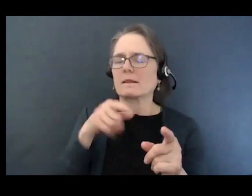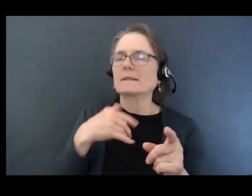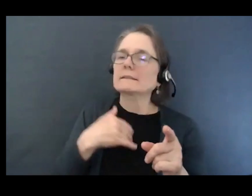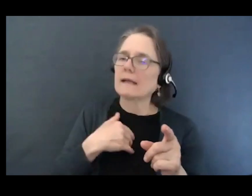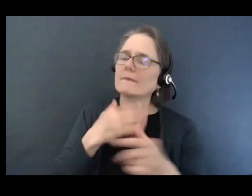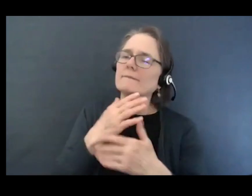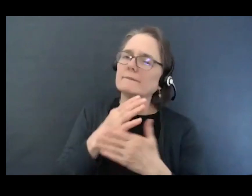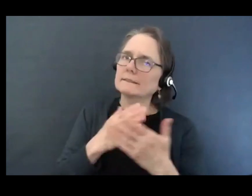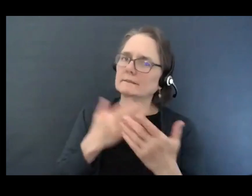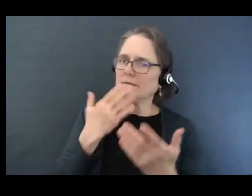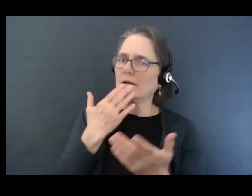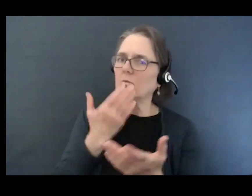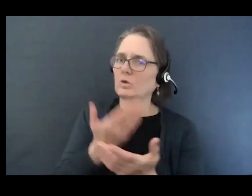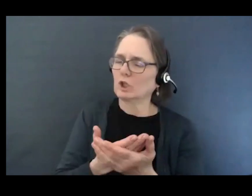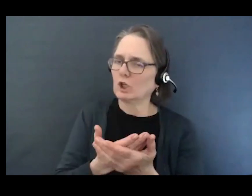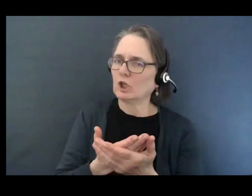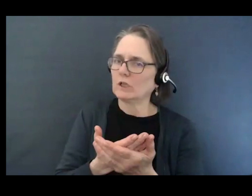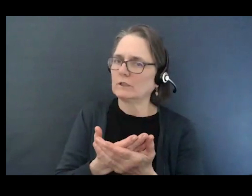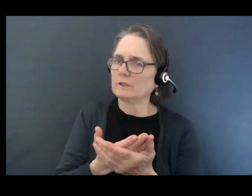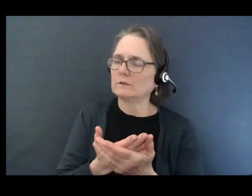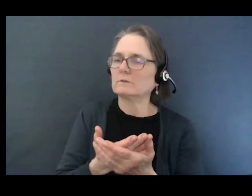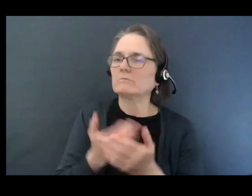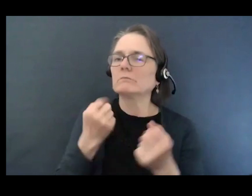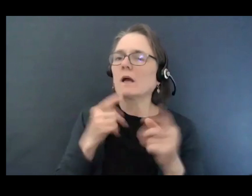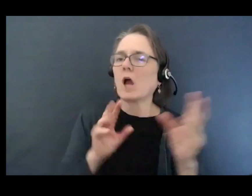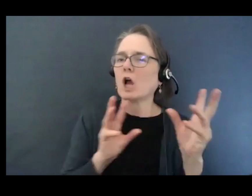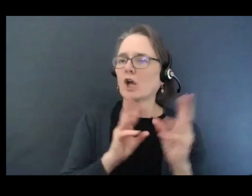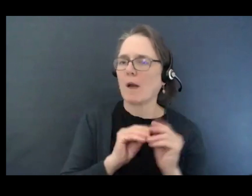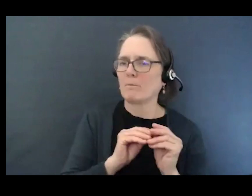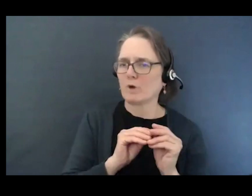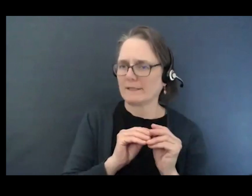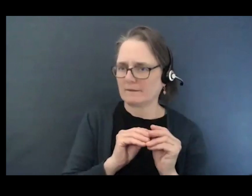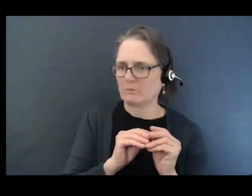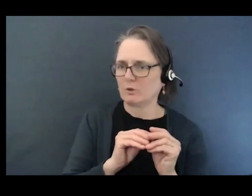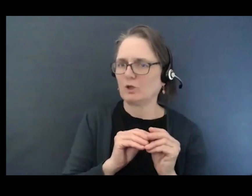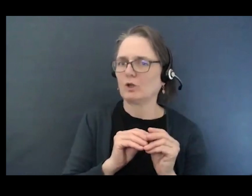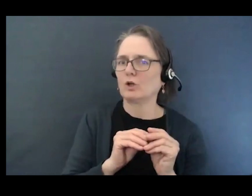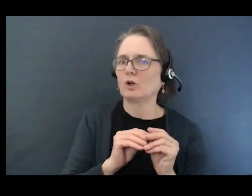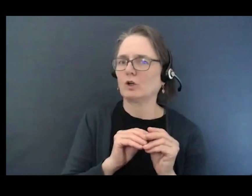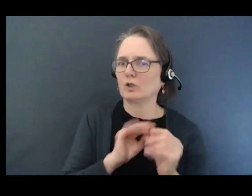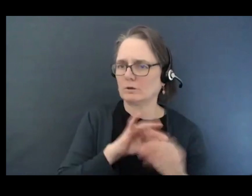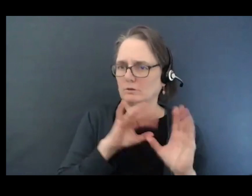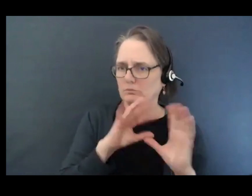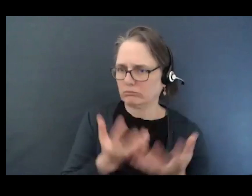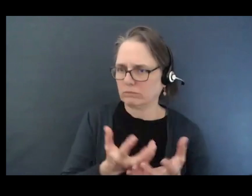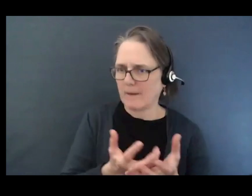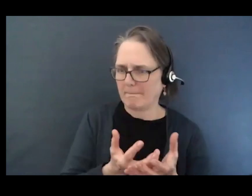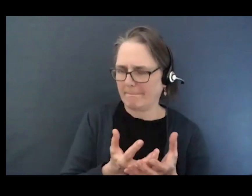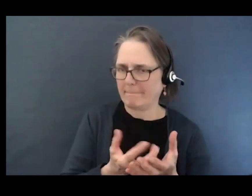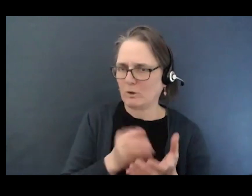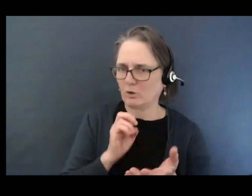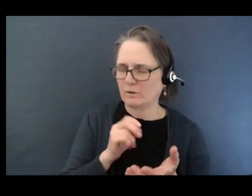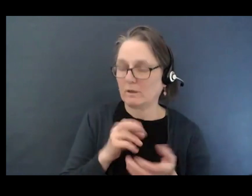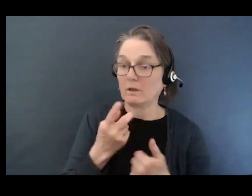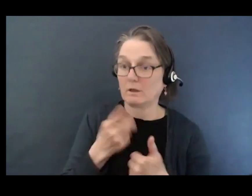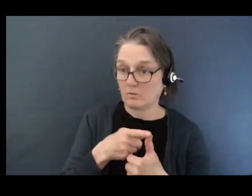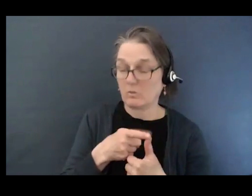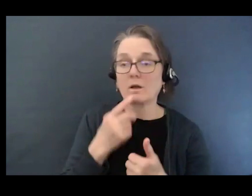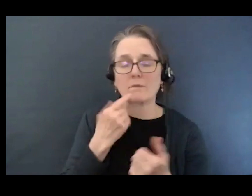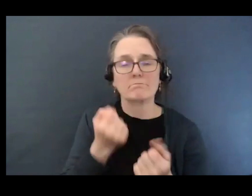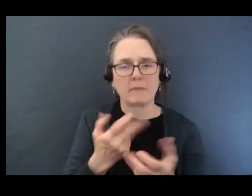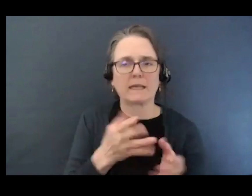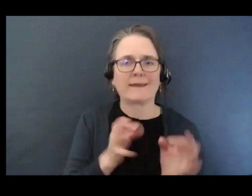least sort of, which is, so one access unit is the value that someone derives from